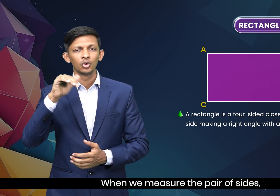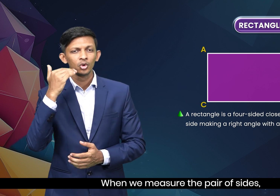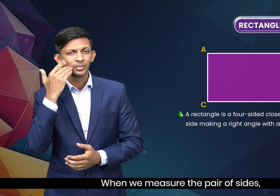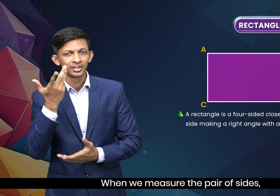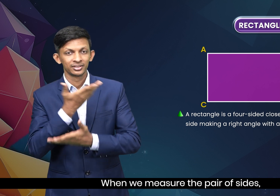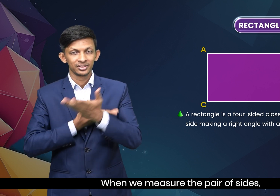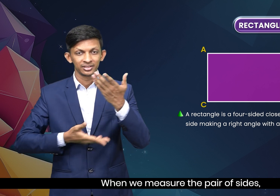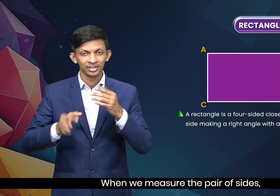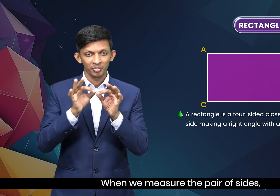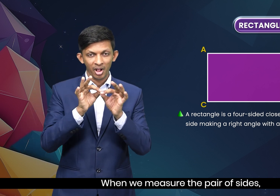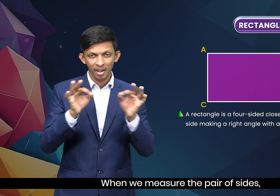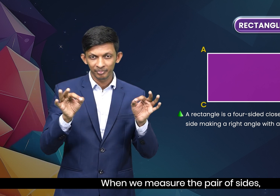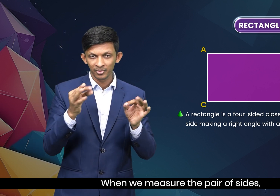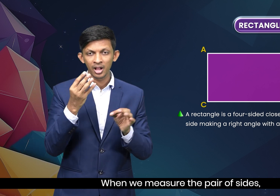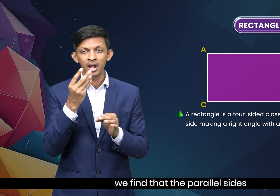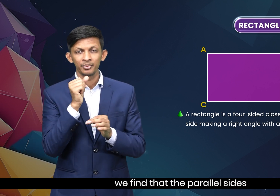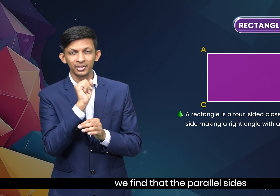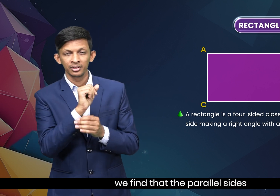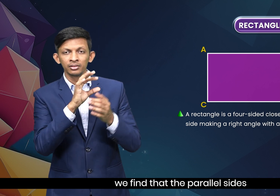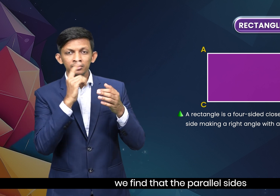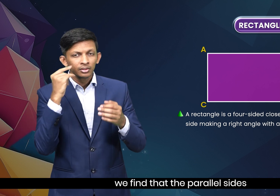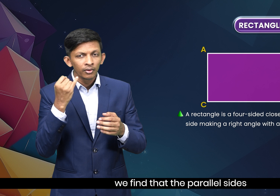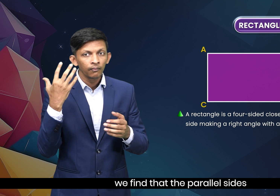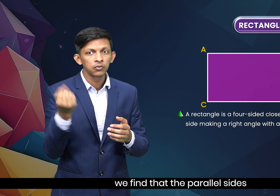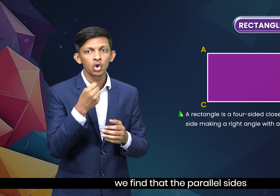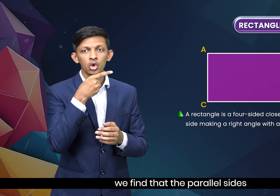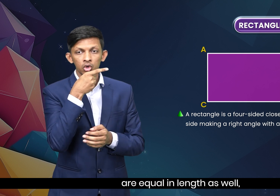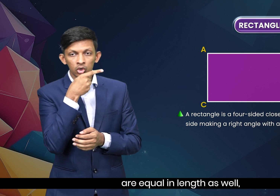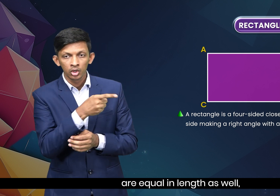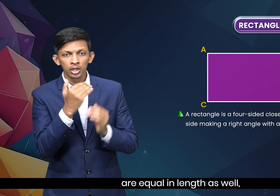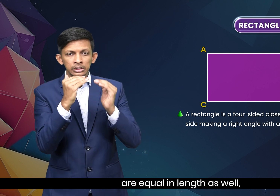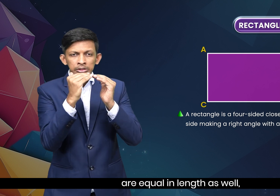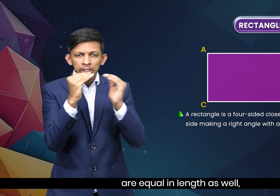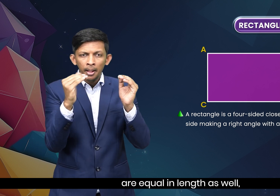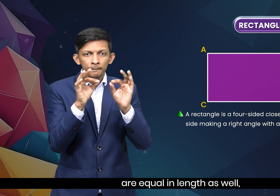When we measure the pair of sides, we find that the parallel sides are equal in length as well.